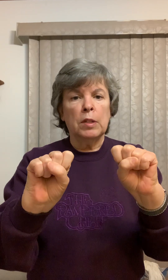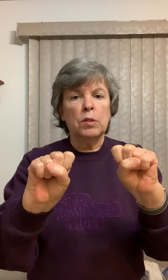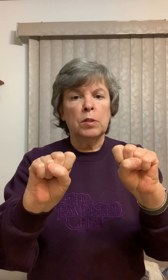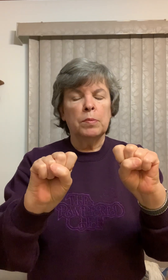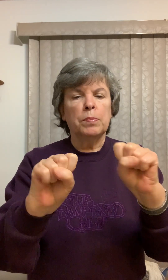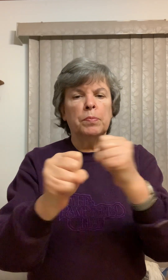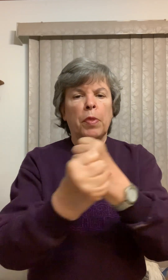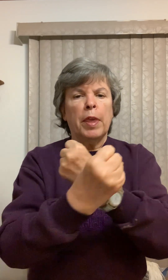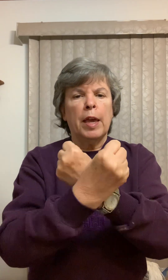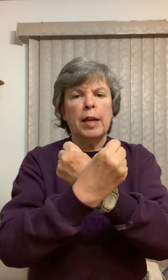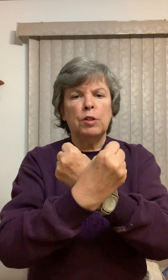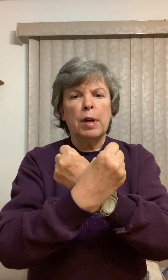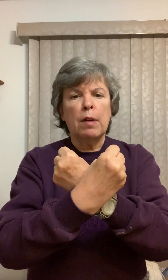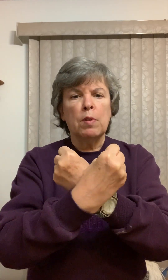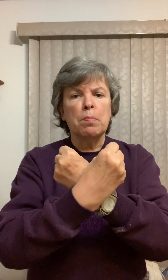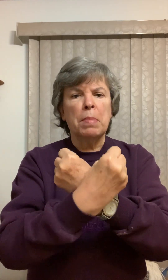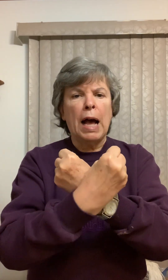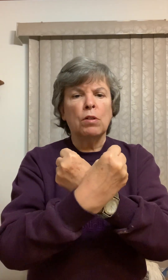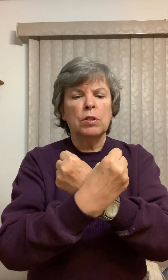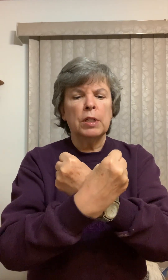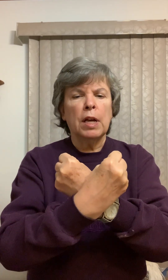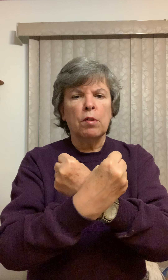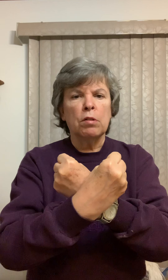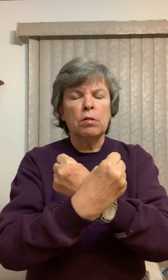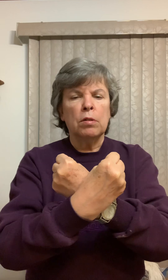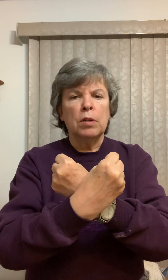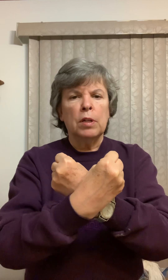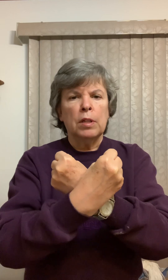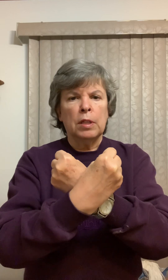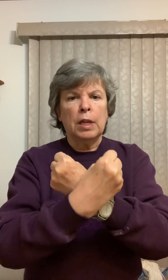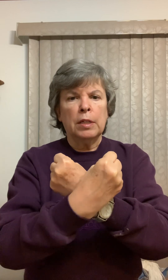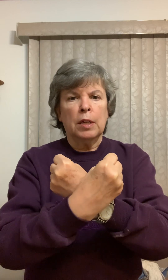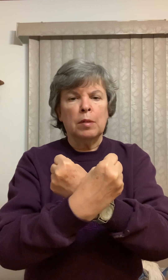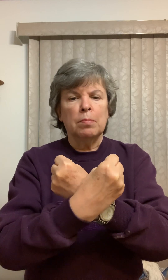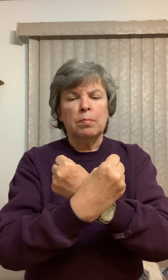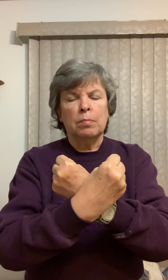hands and you have them bound together like,